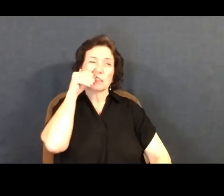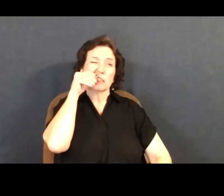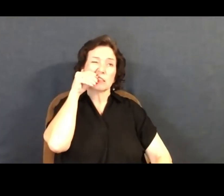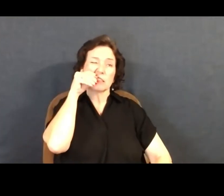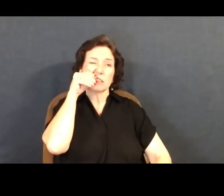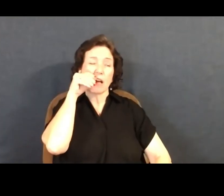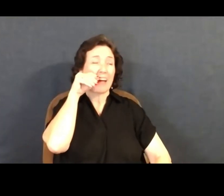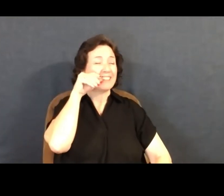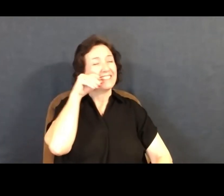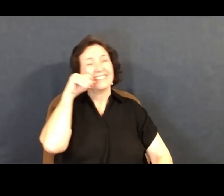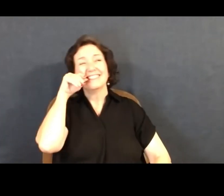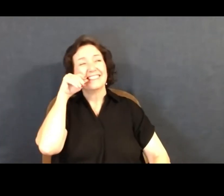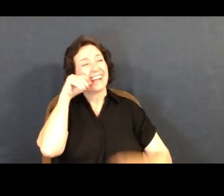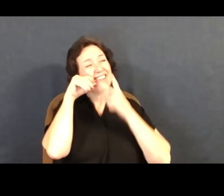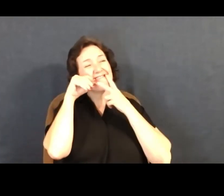and